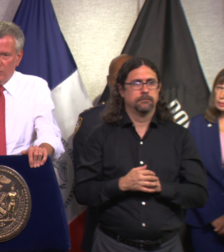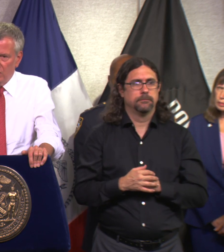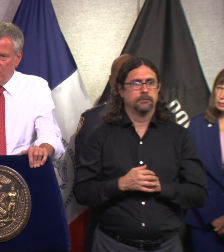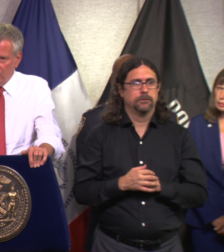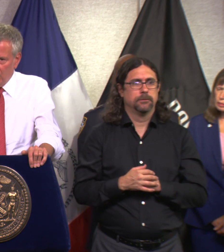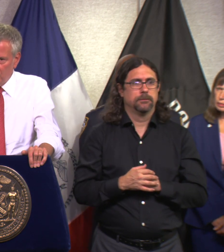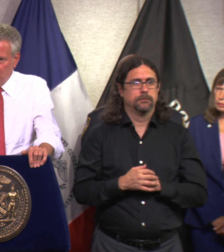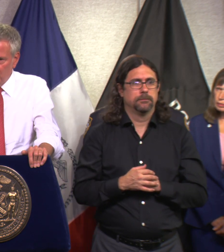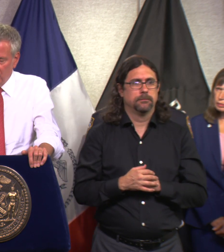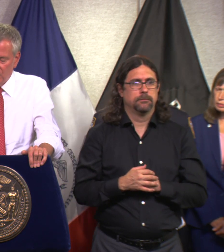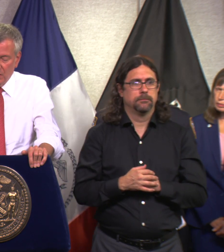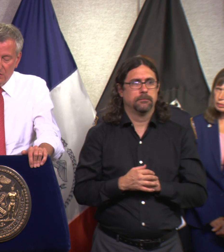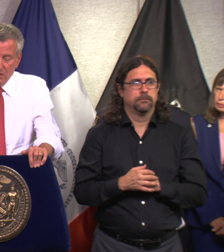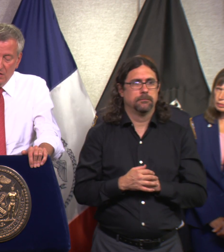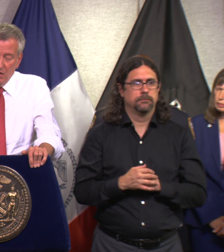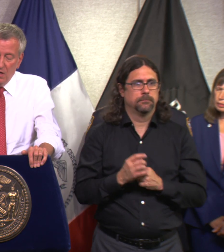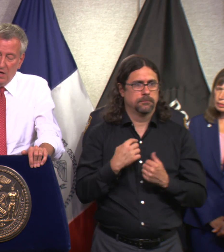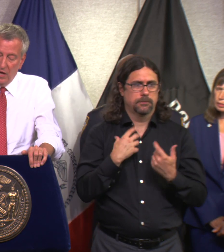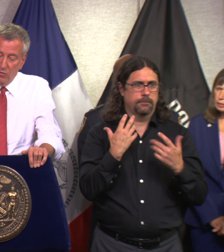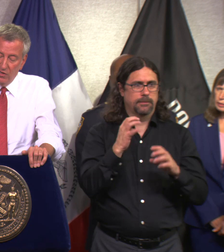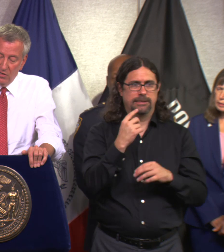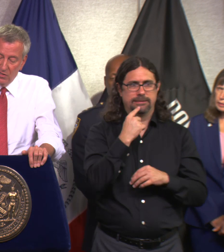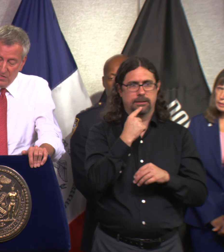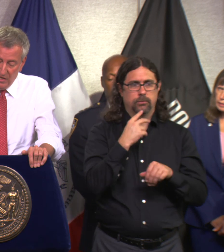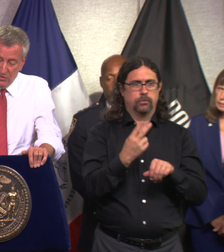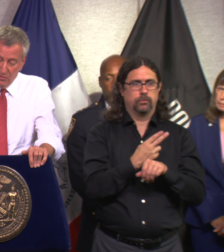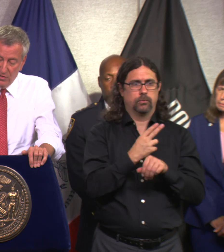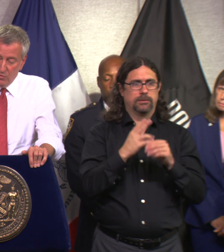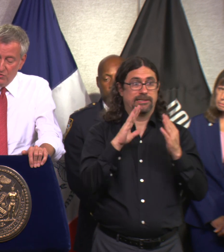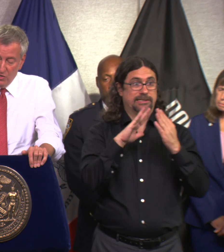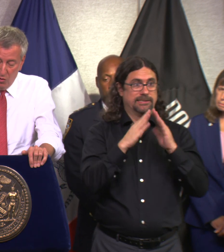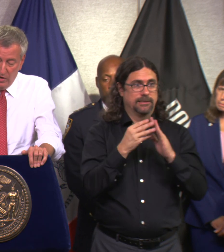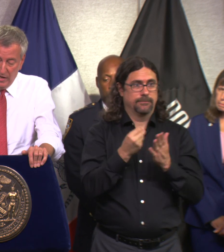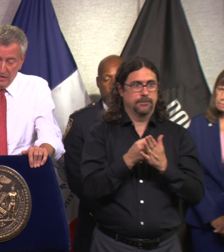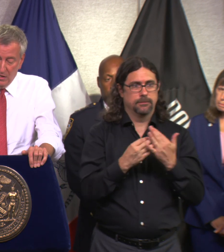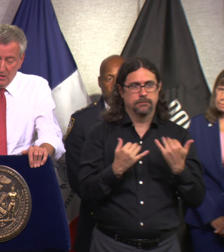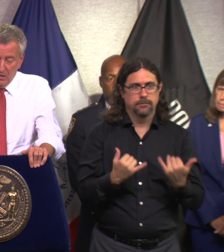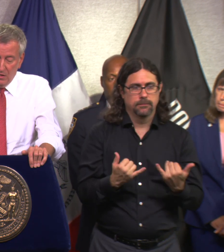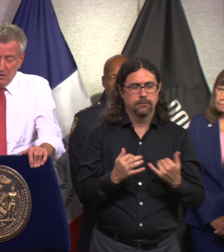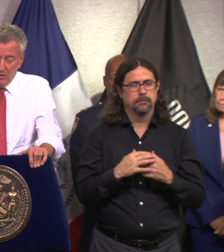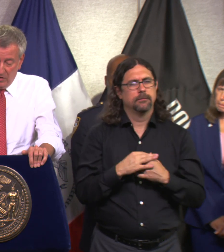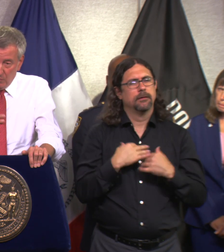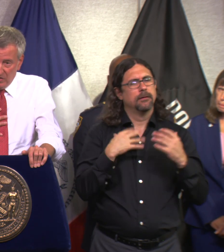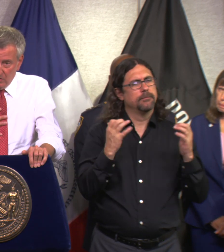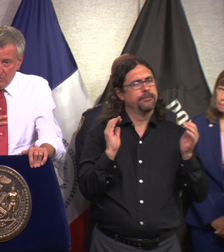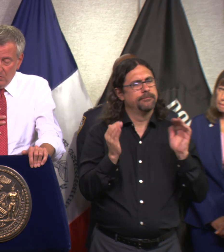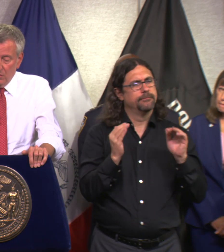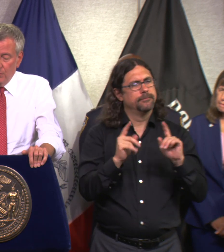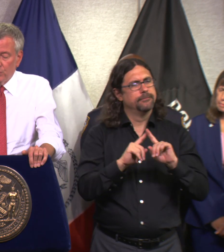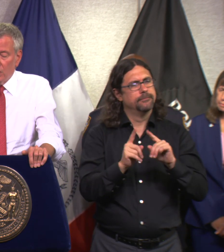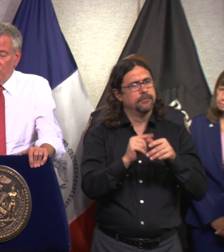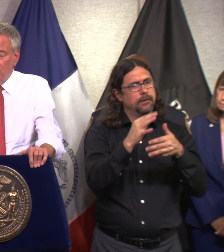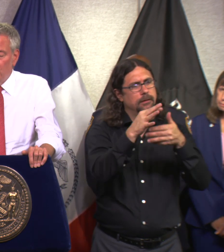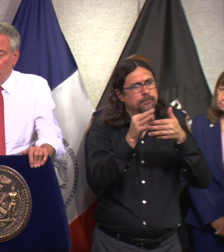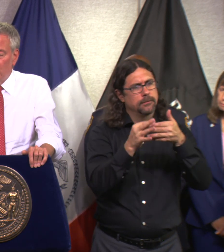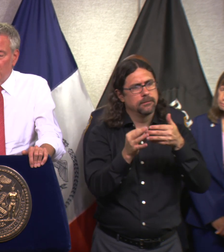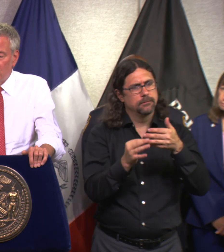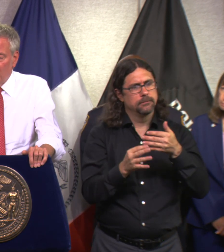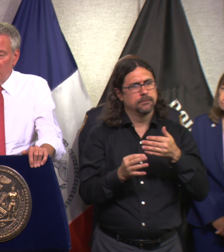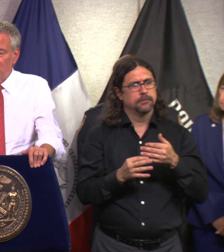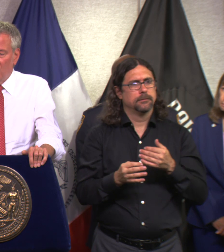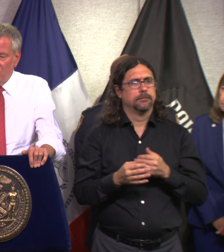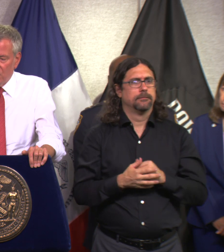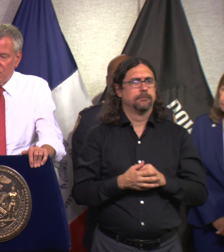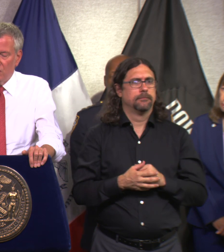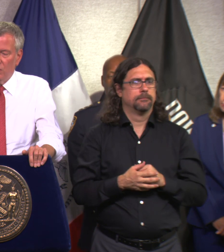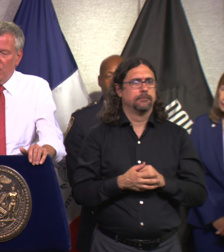think compared to other options it makes sense. I would say to you, there was no way, in my opinion, to